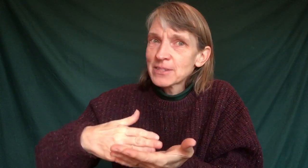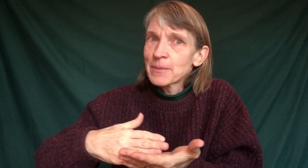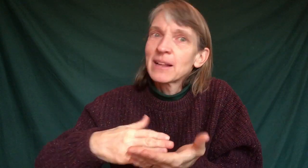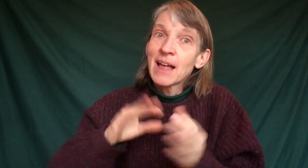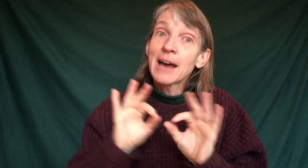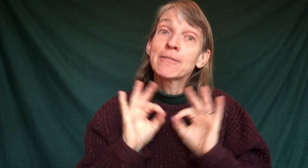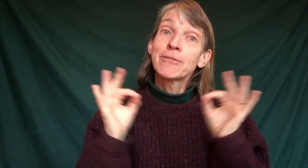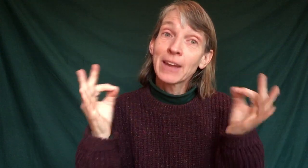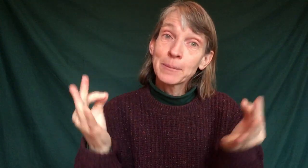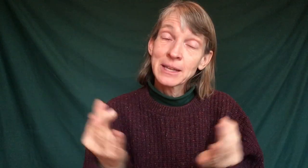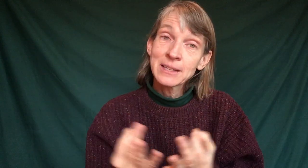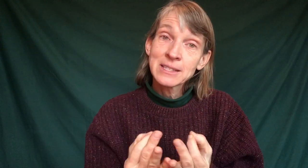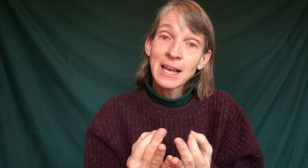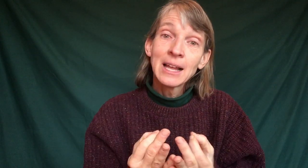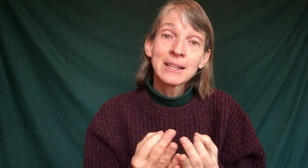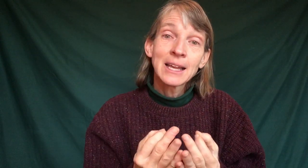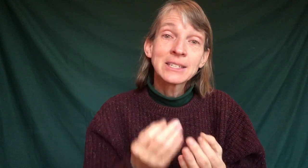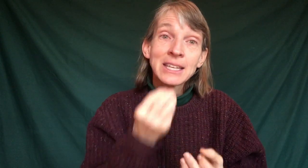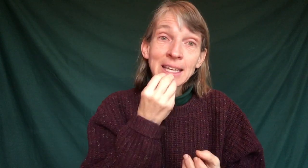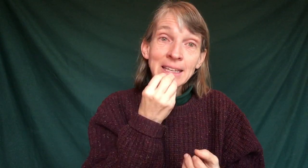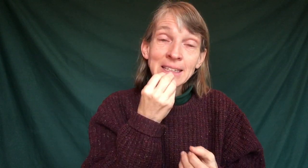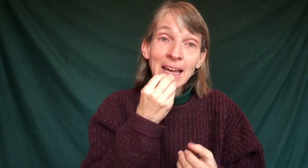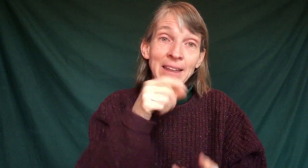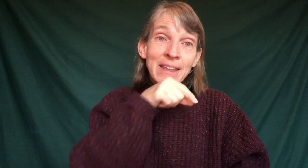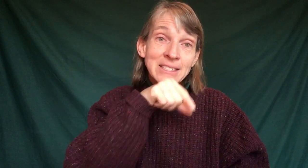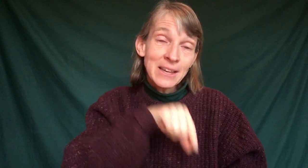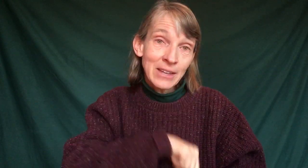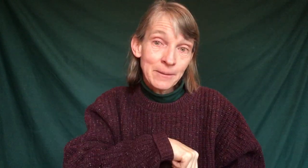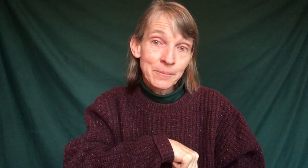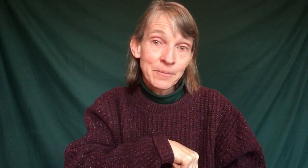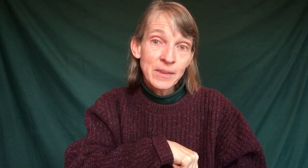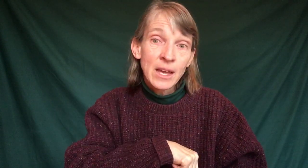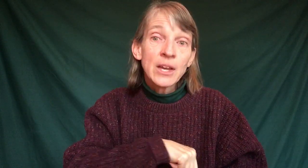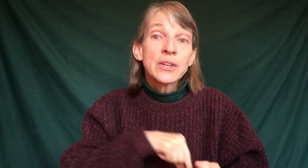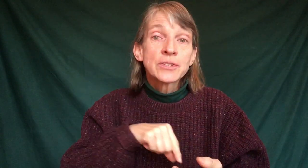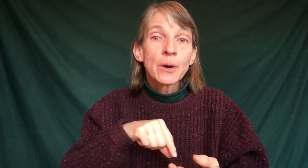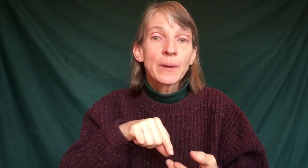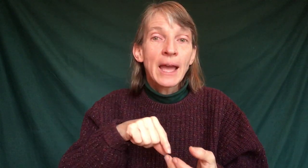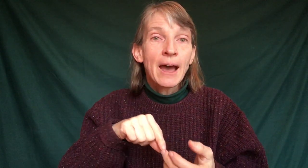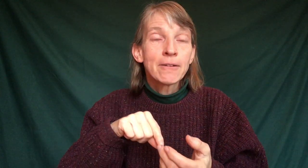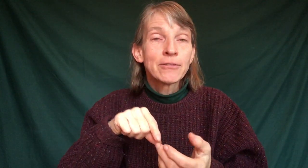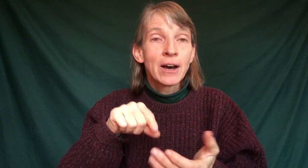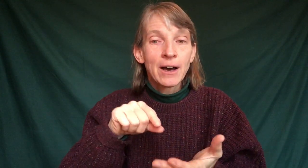something a lot of families like to eat at Thanksgiving. So we have